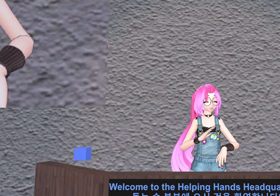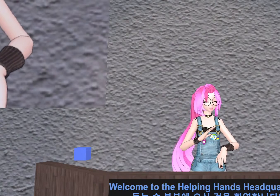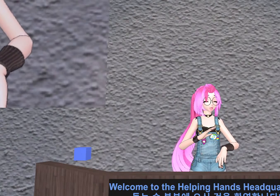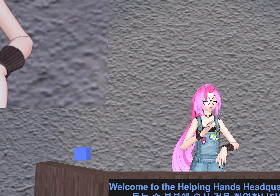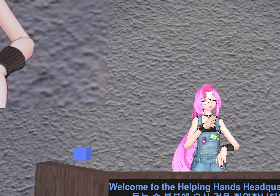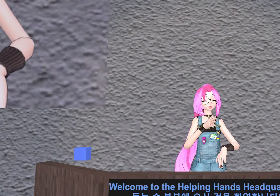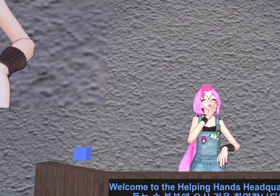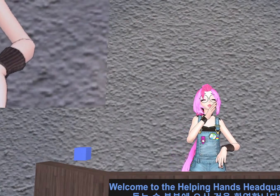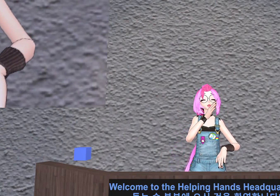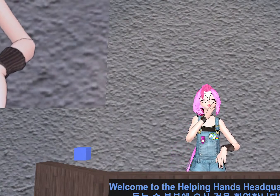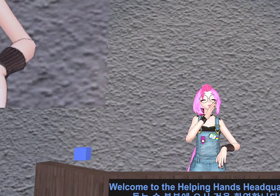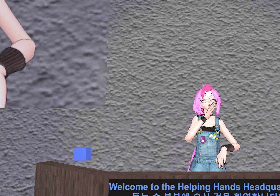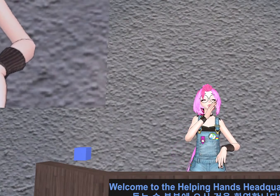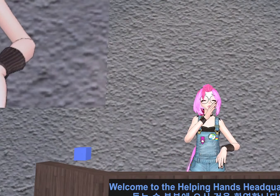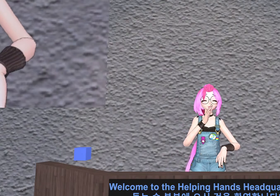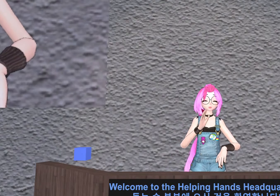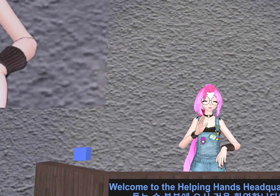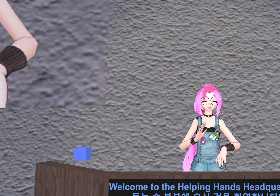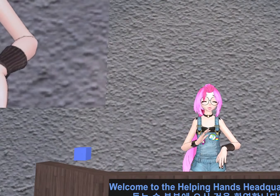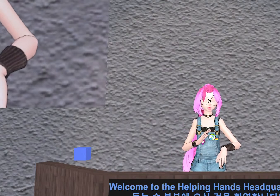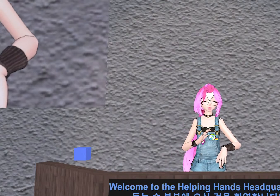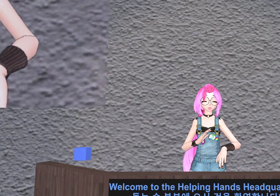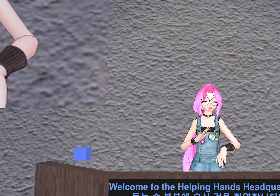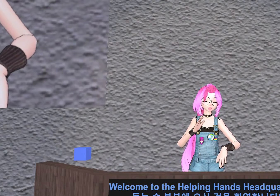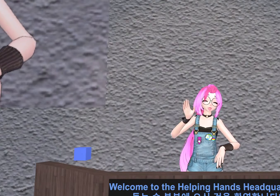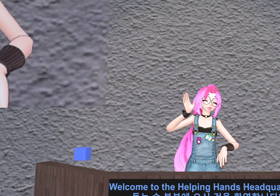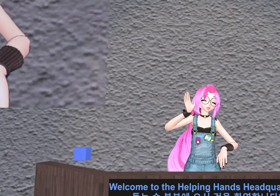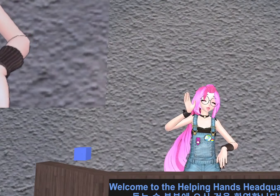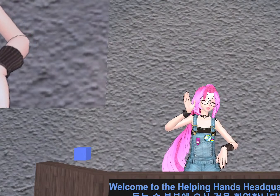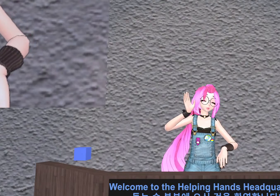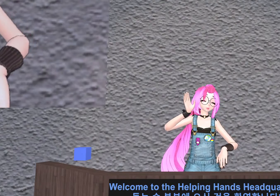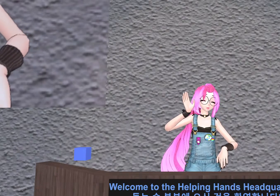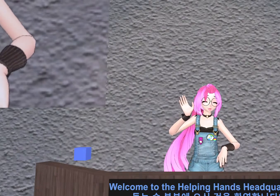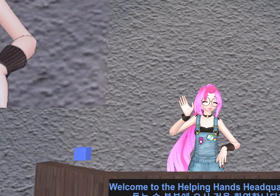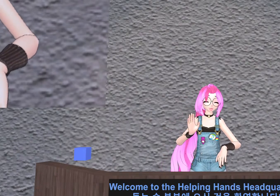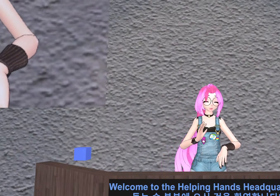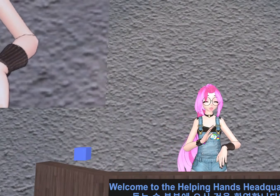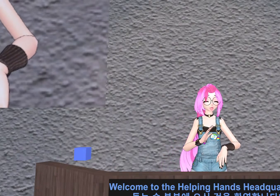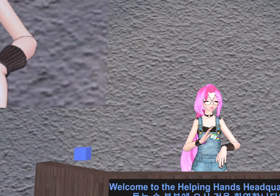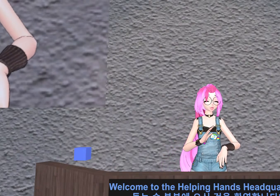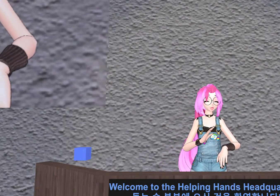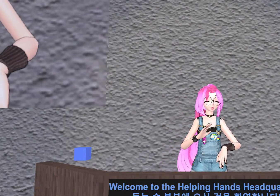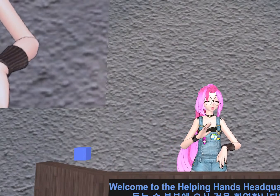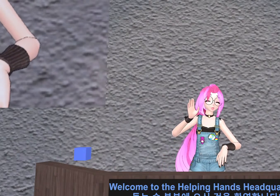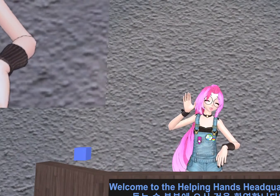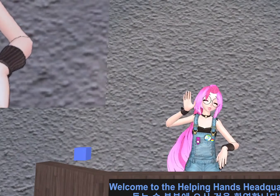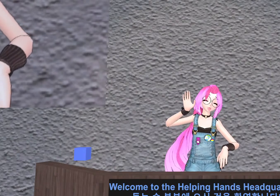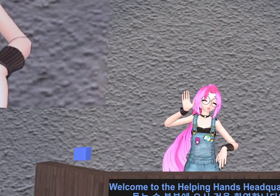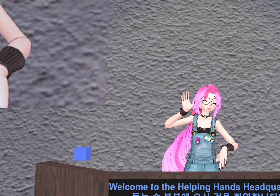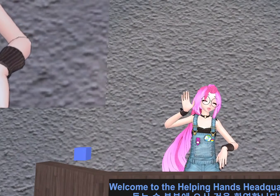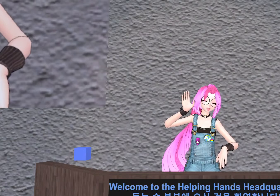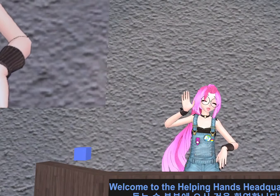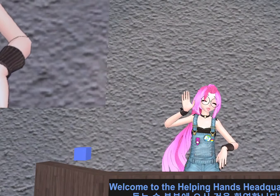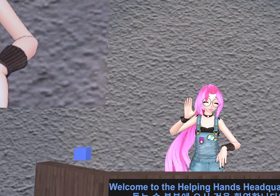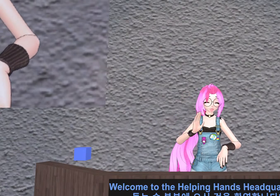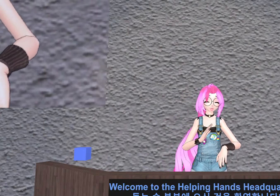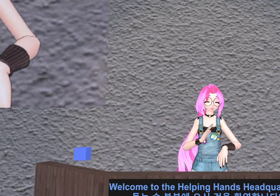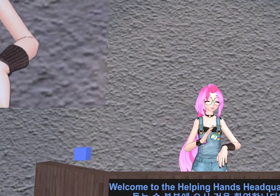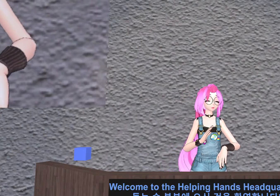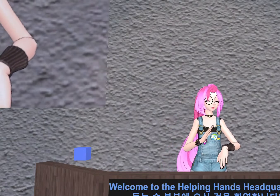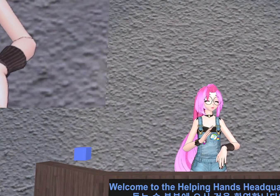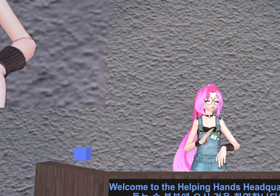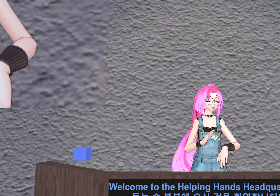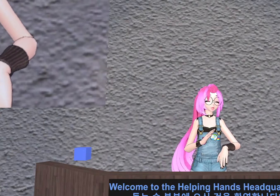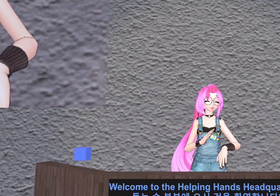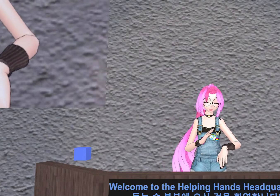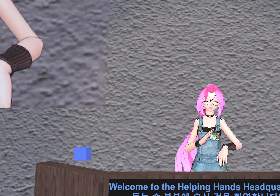you're starting at the top, going down. Woman, starting at the bottom, going down. Then a non-binary person would be on the